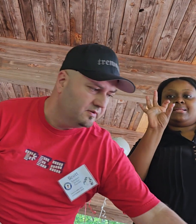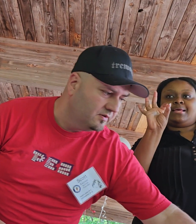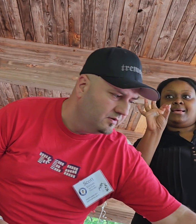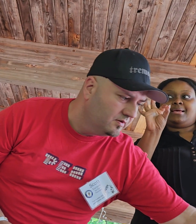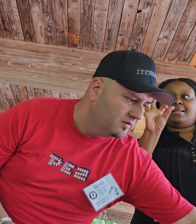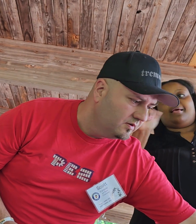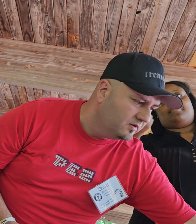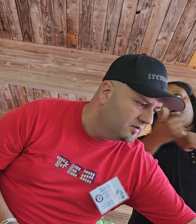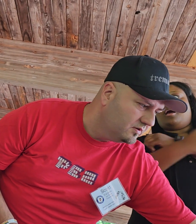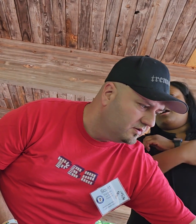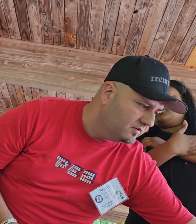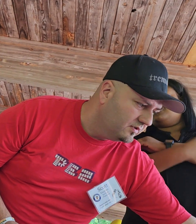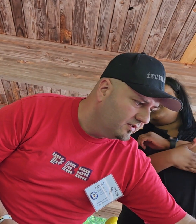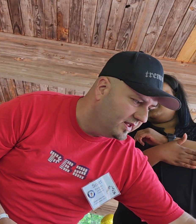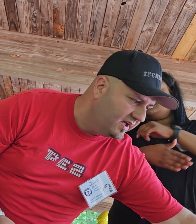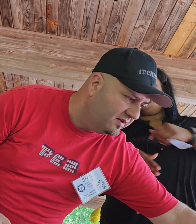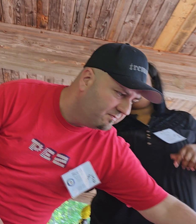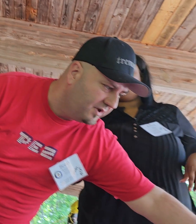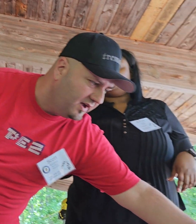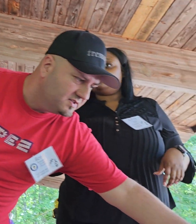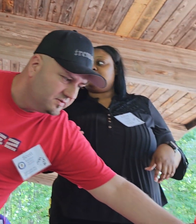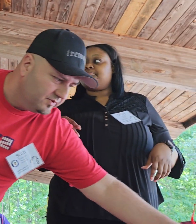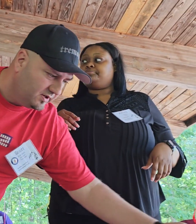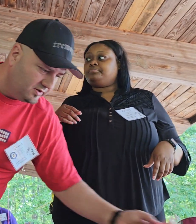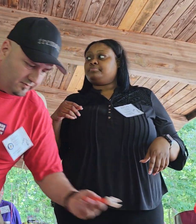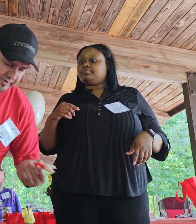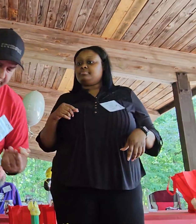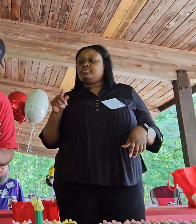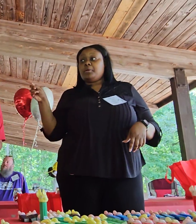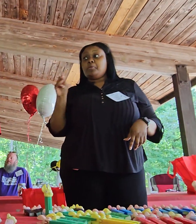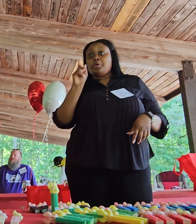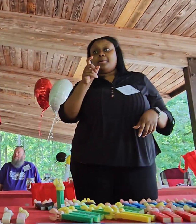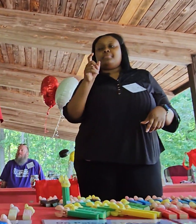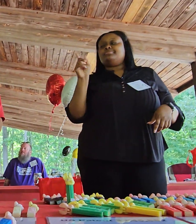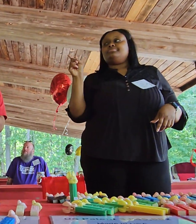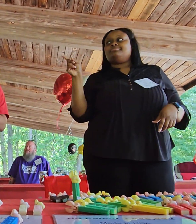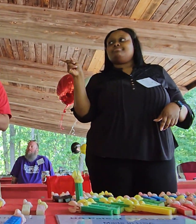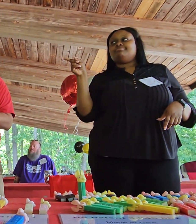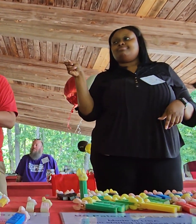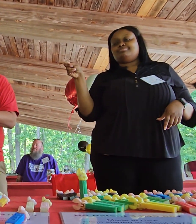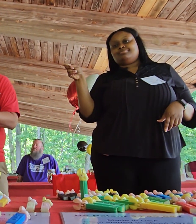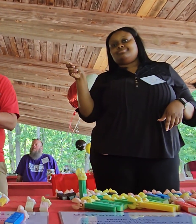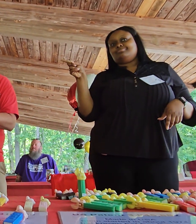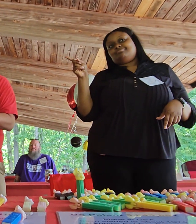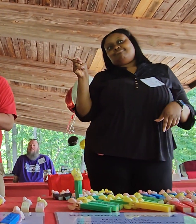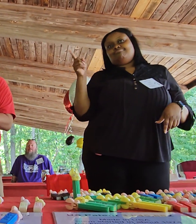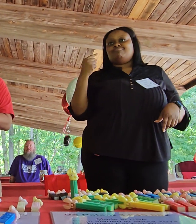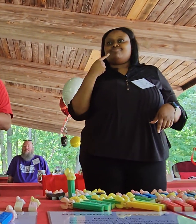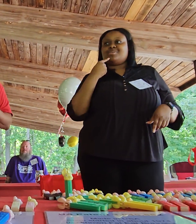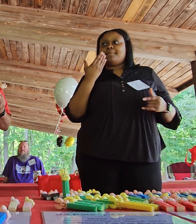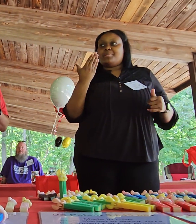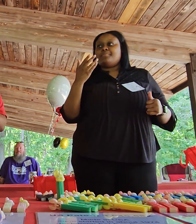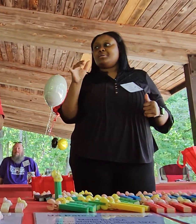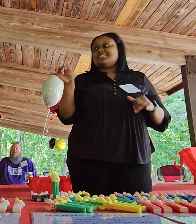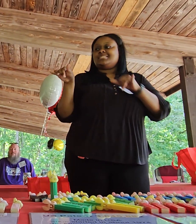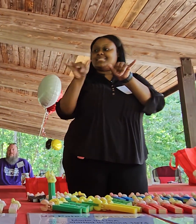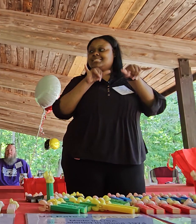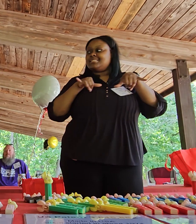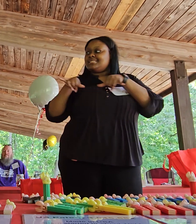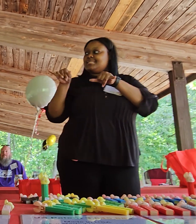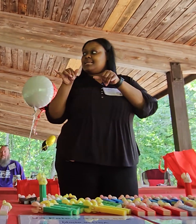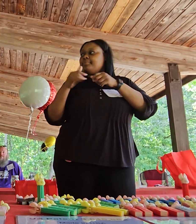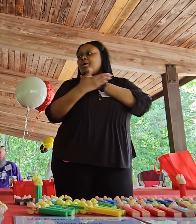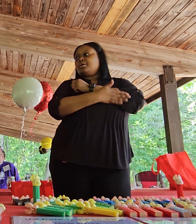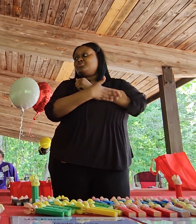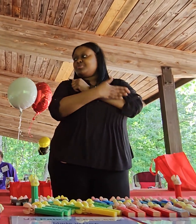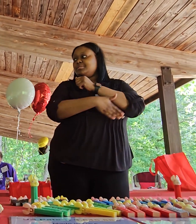Maybe they're from the same batch. They possibly could be, but they're also, one of them's a little more transparent than